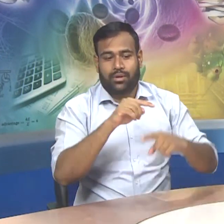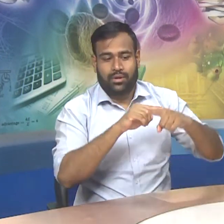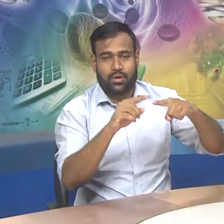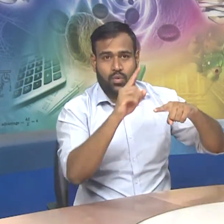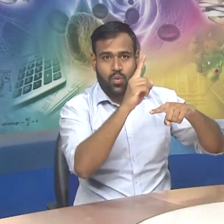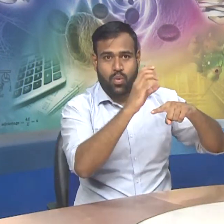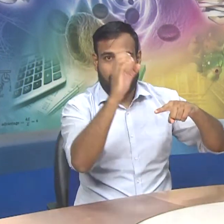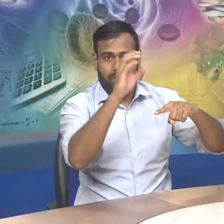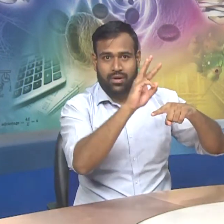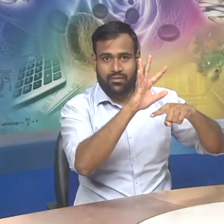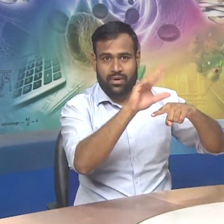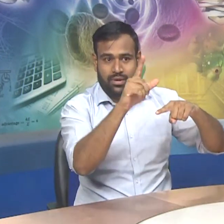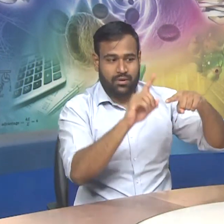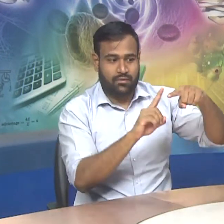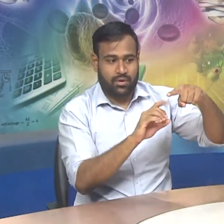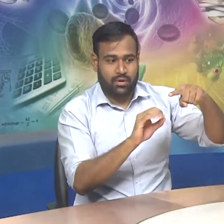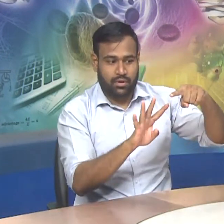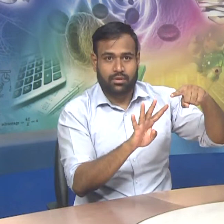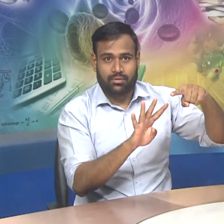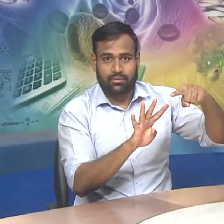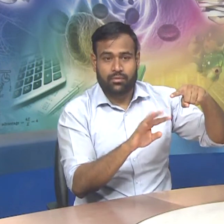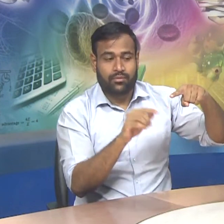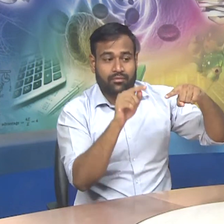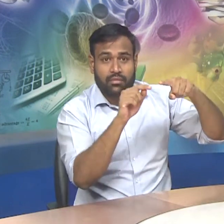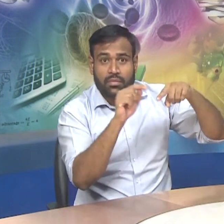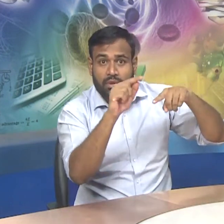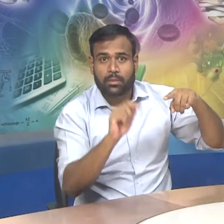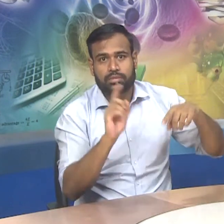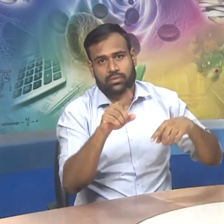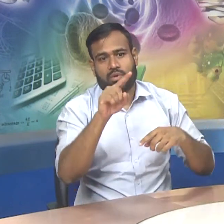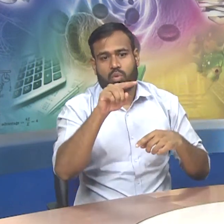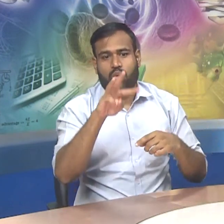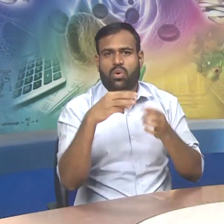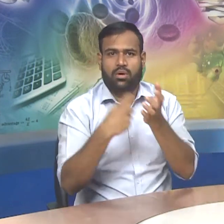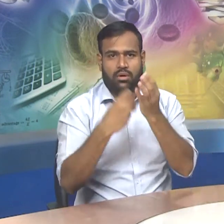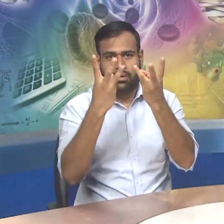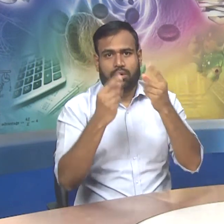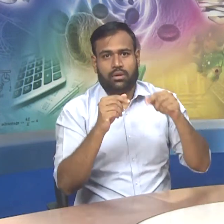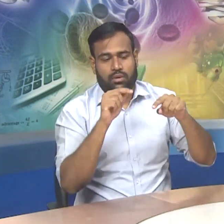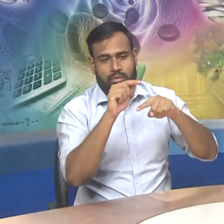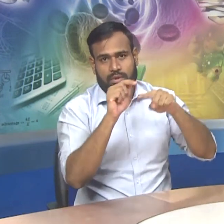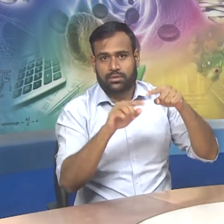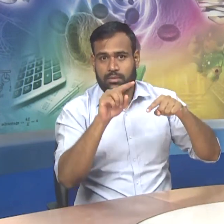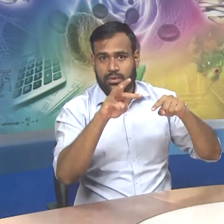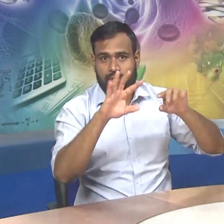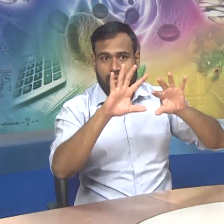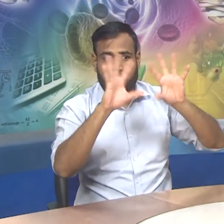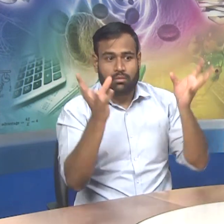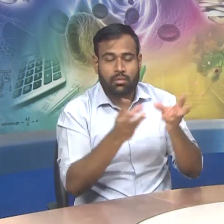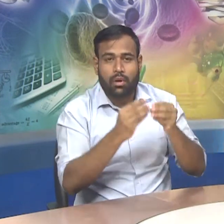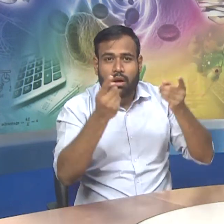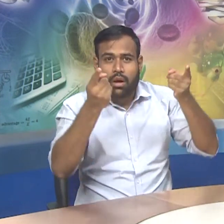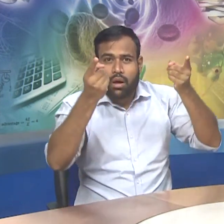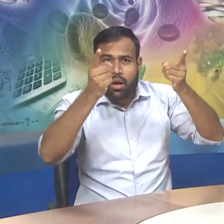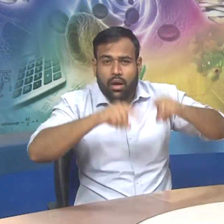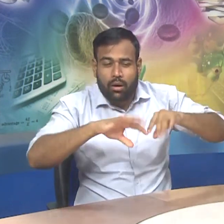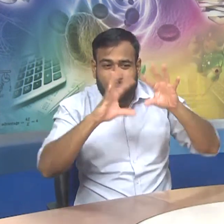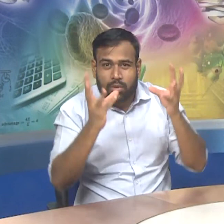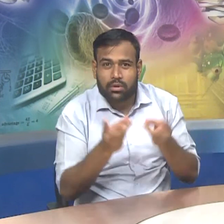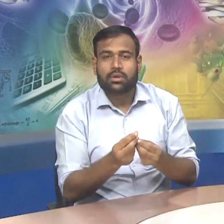104. So according to that formula, it will be this figure which you can see on screen.